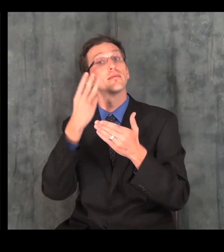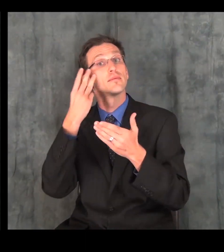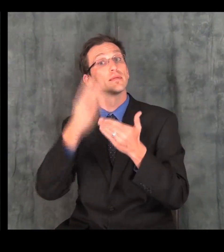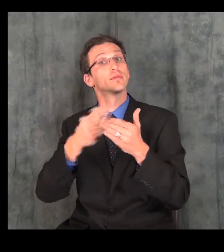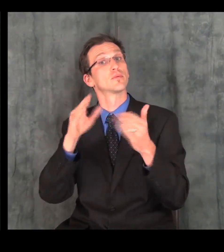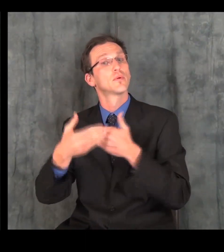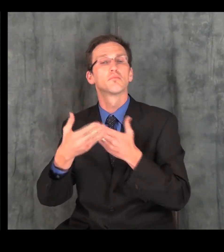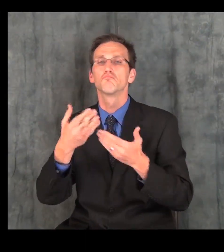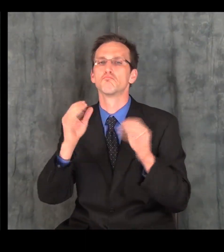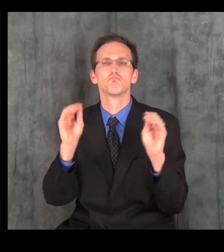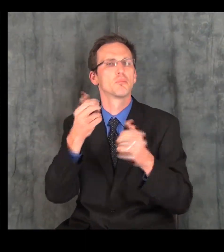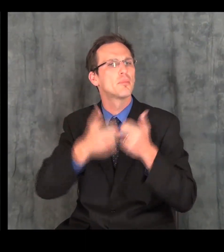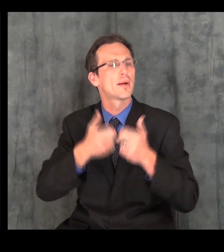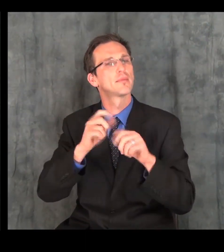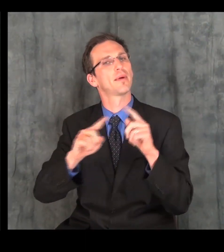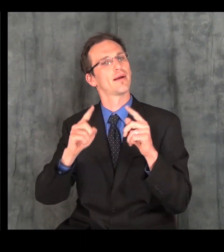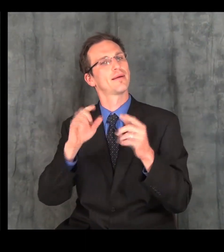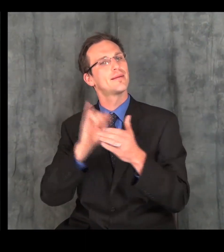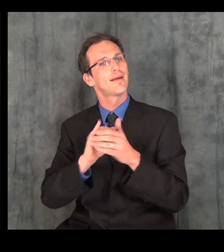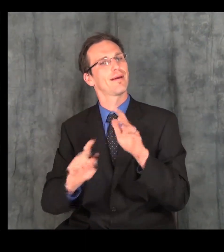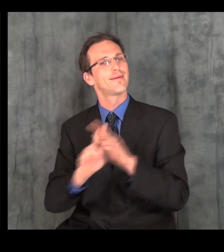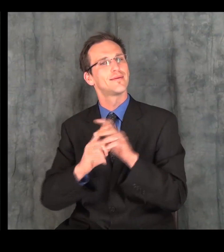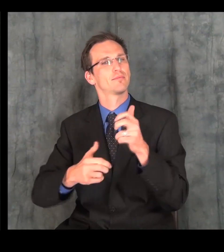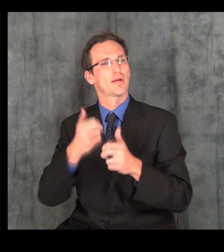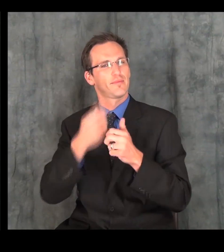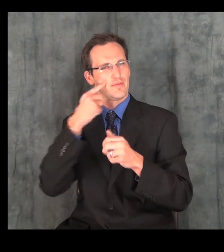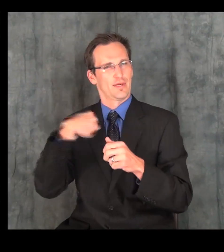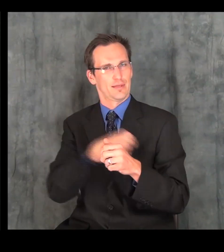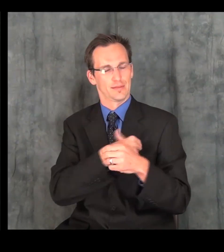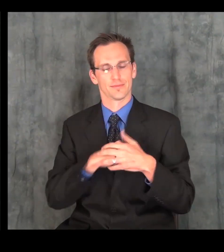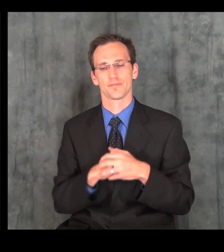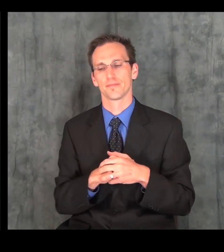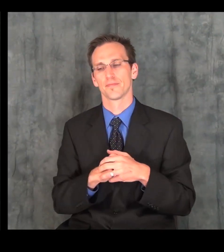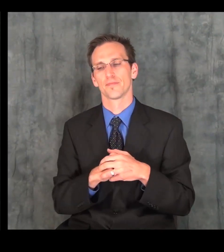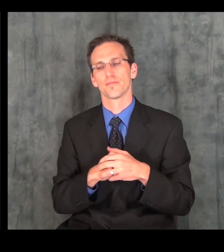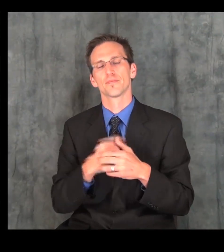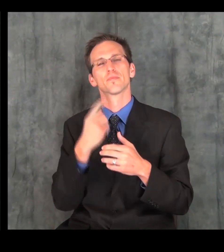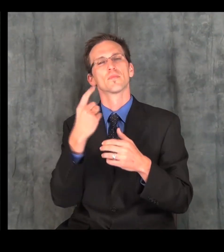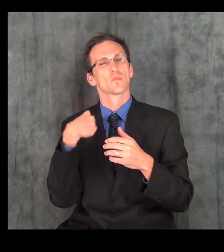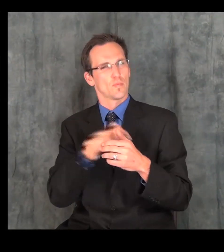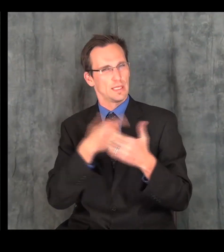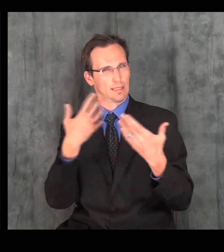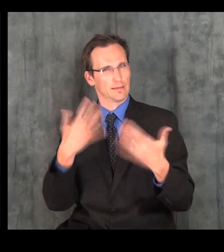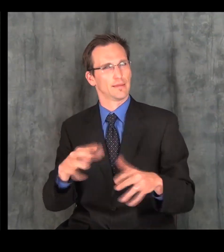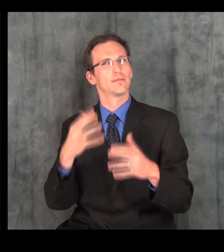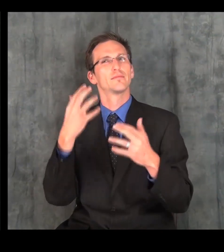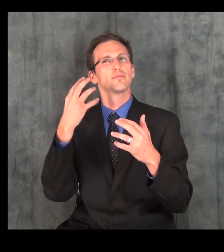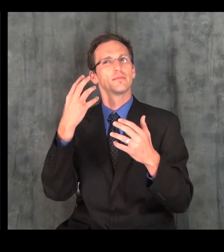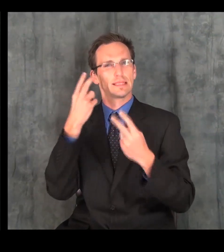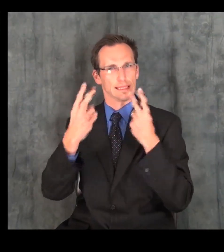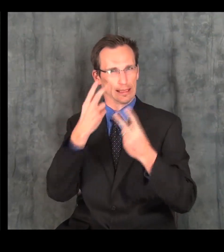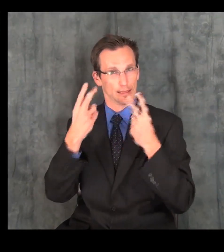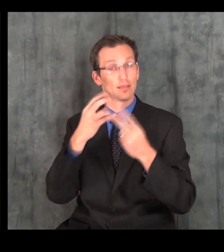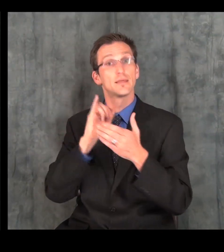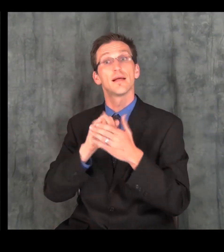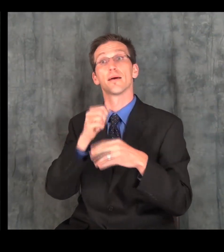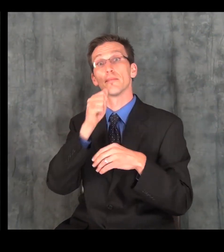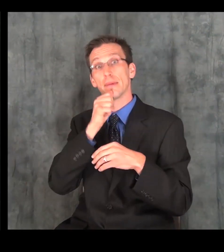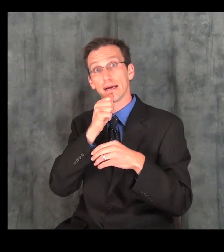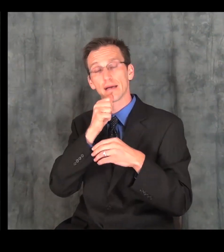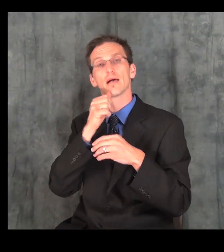of the other issues we found about the microphones that I mentioned earlier on, that they're voice activated, and when